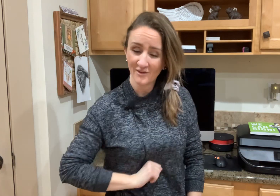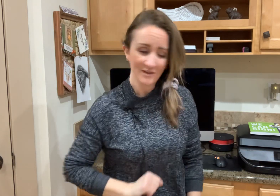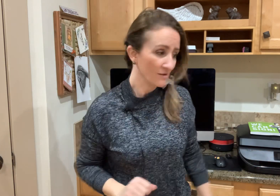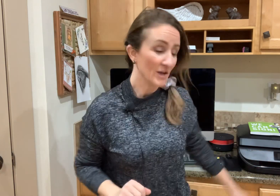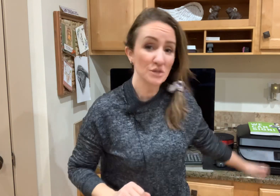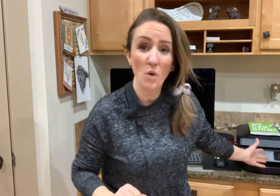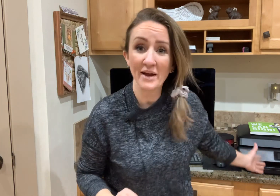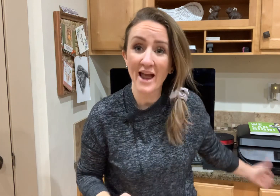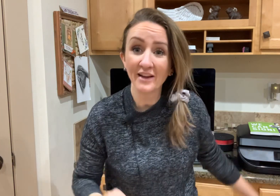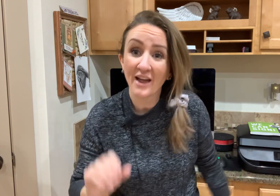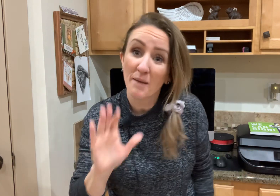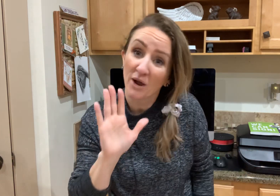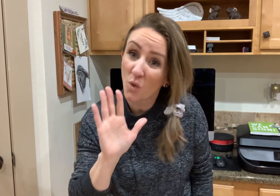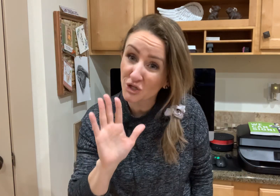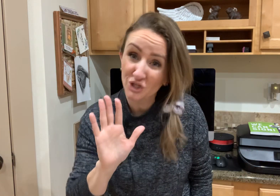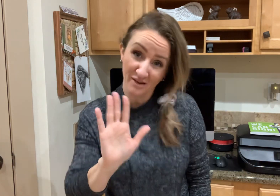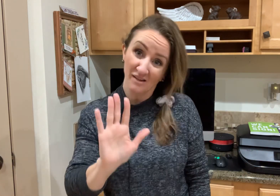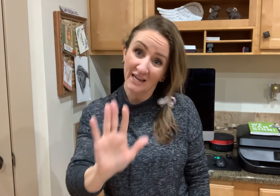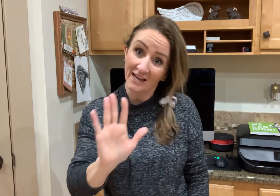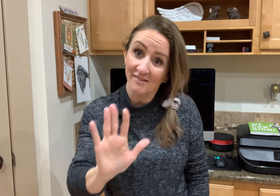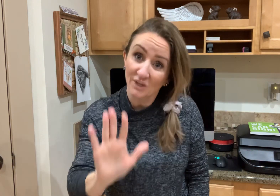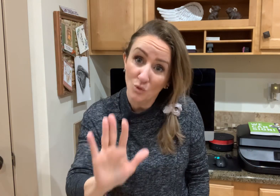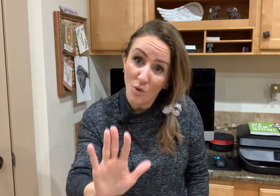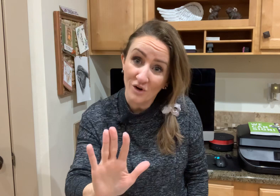So I just point at it, and my question is it yours?